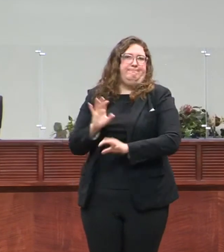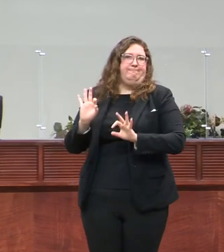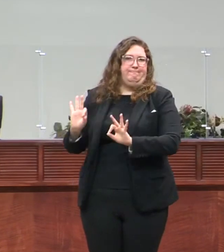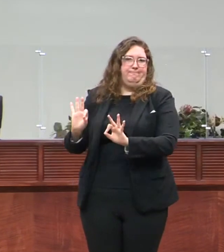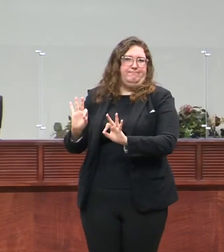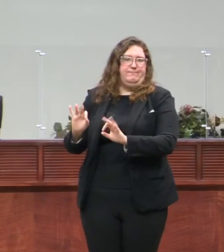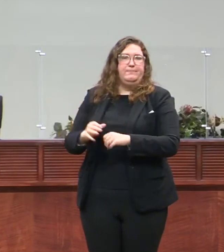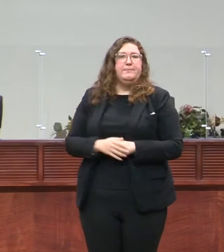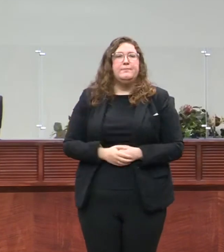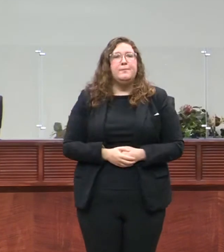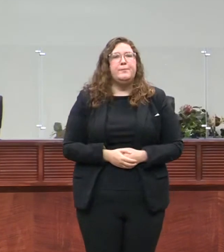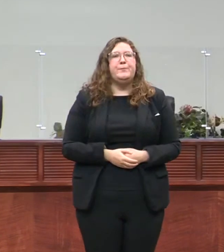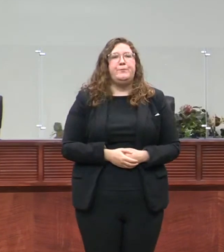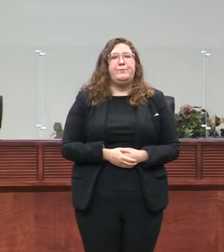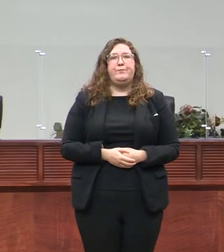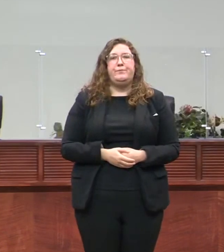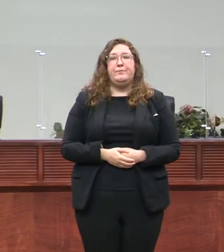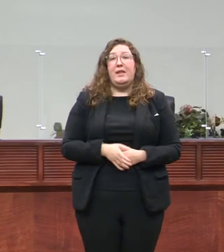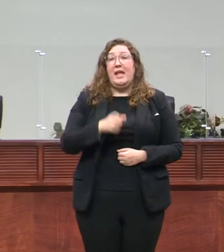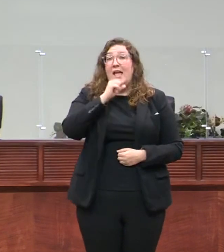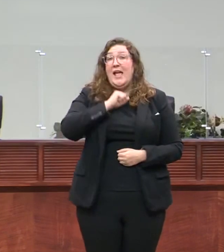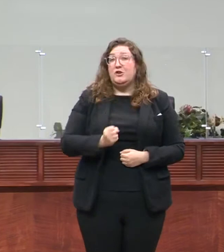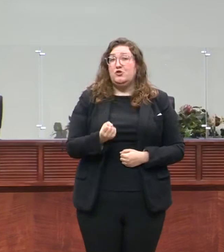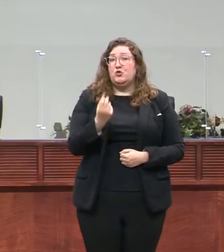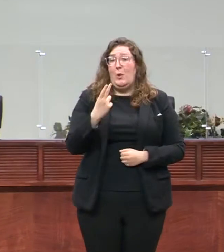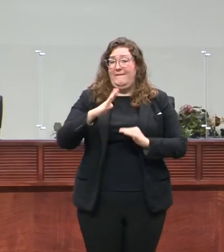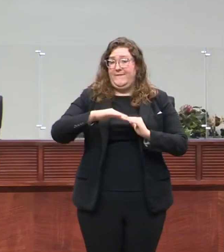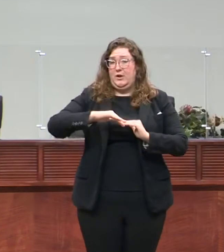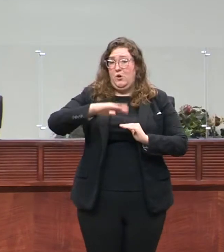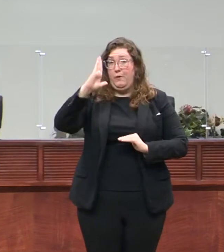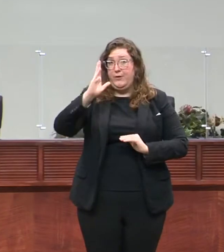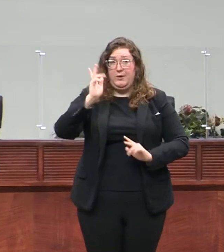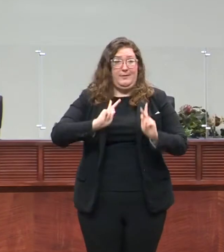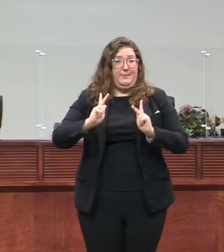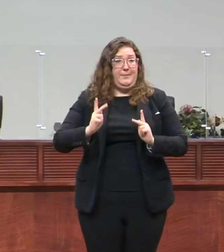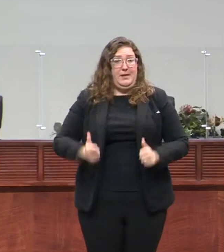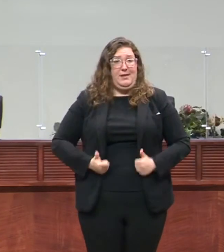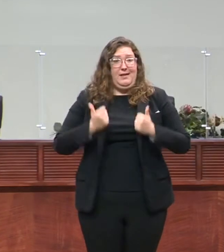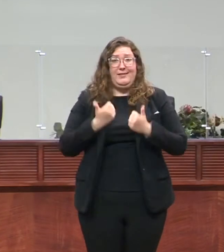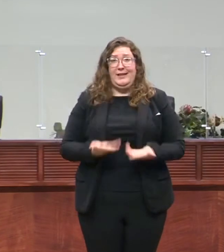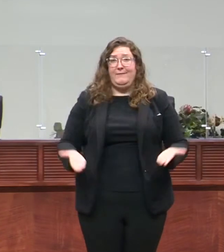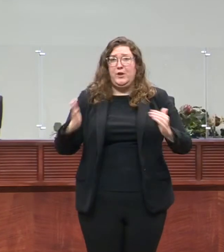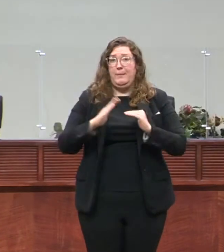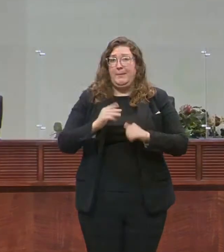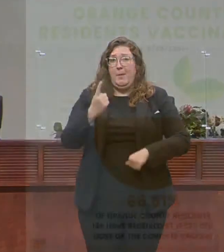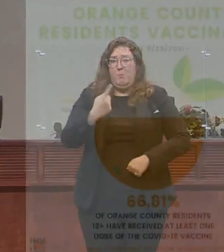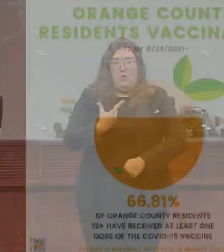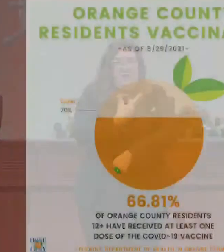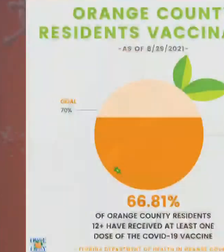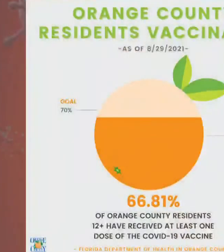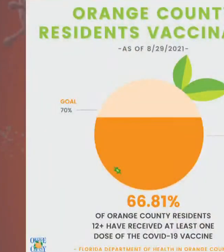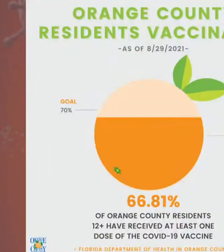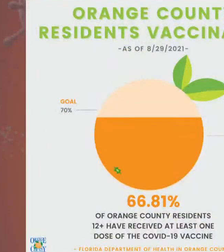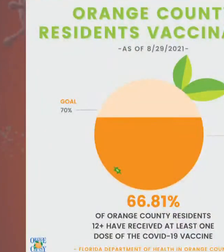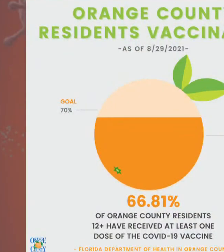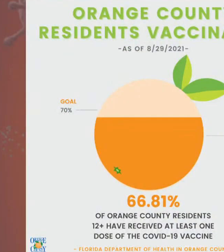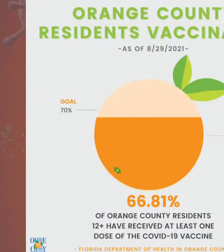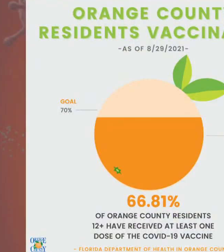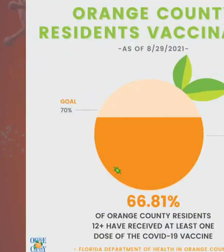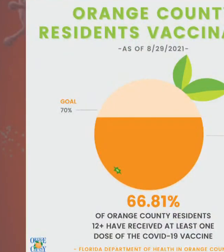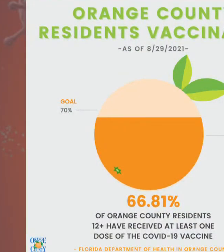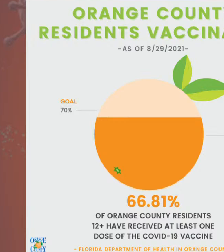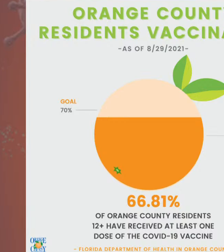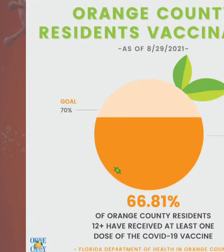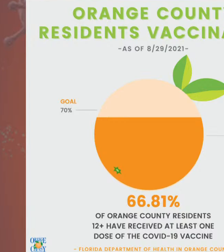The number of residents ages 12 and up who have at least one shot or more of the vaccine stands at